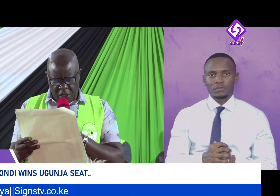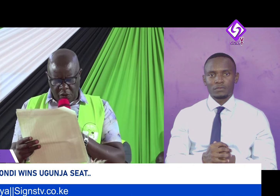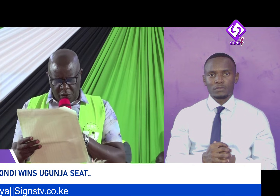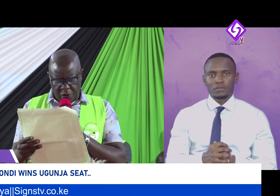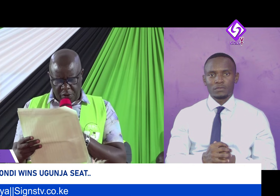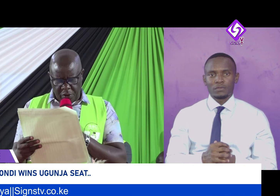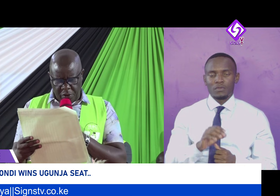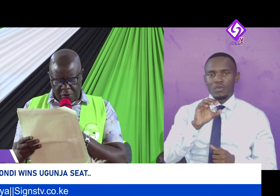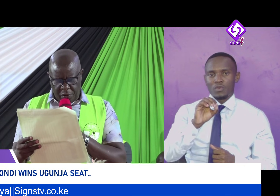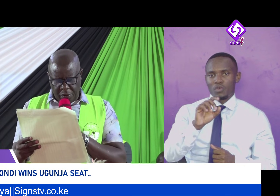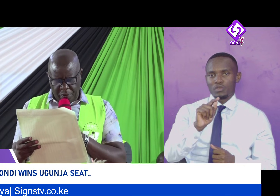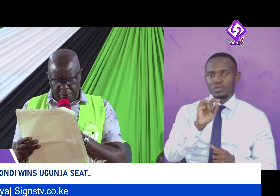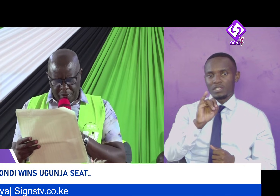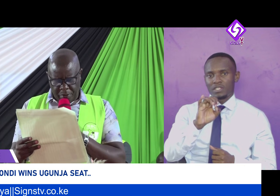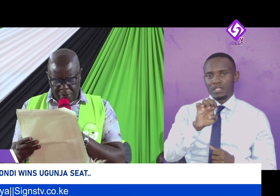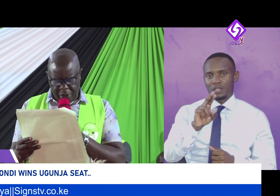Otieno